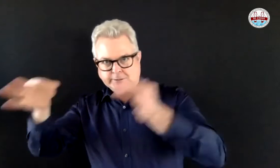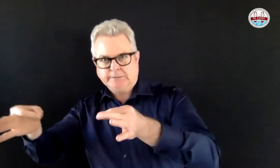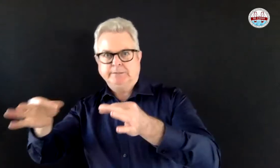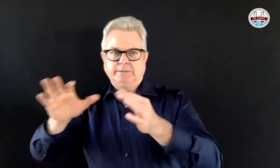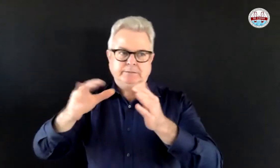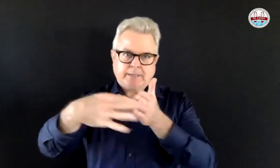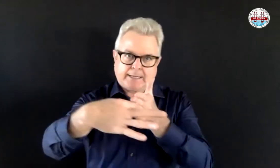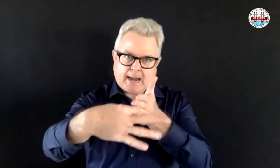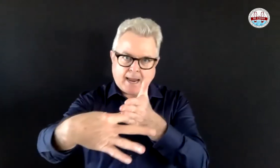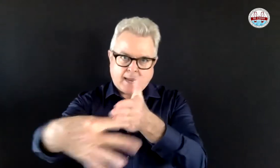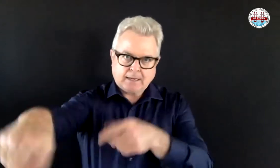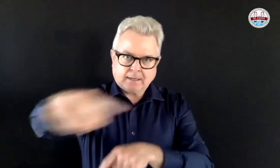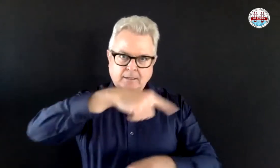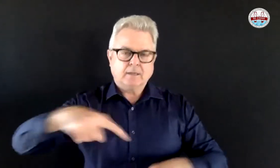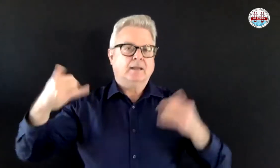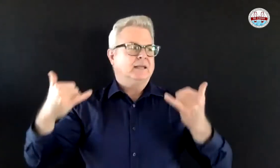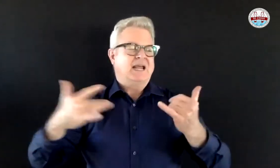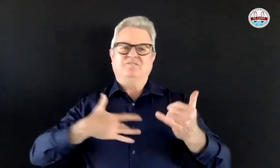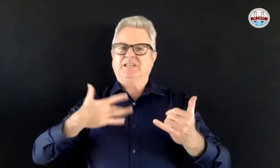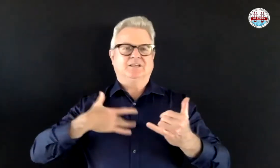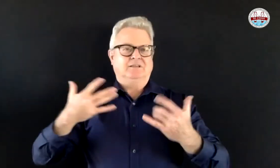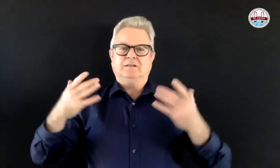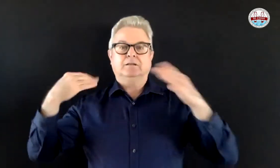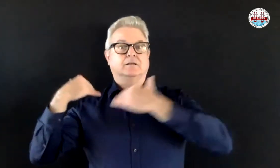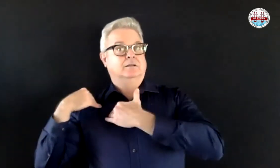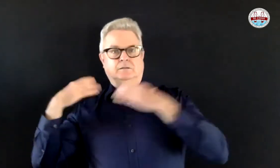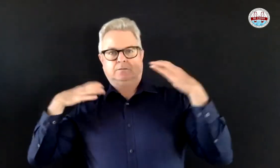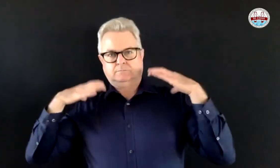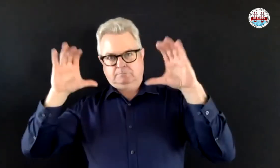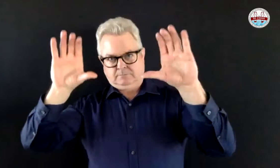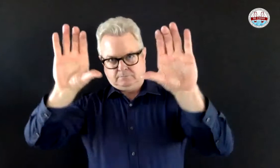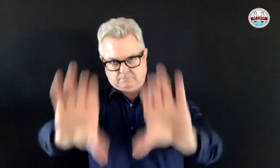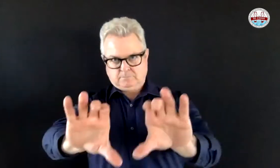2 years, government has been making decisions and guidelines and